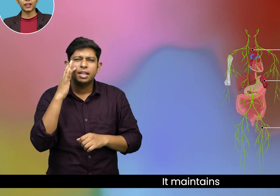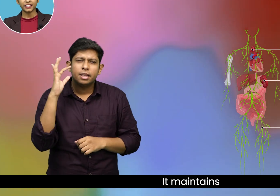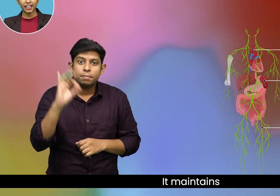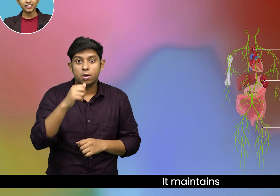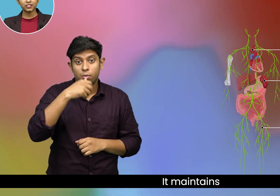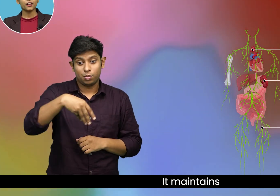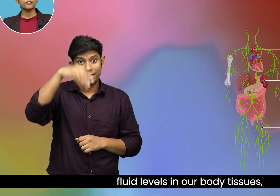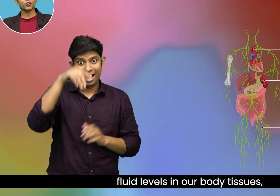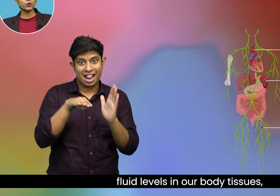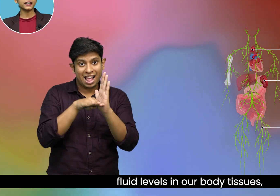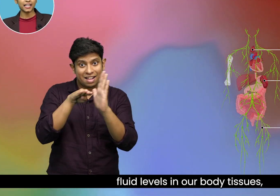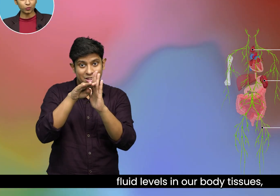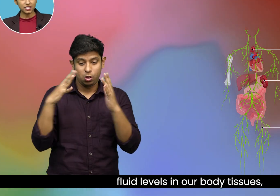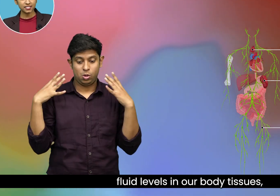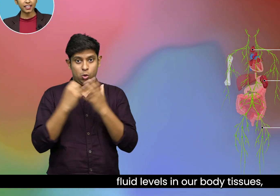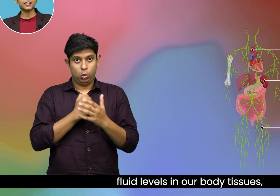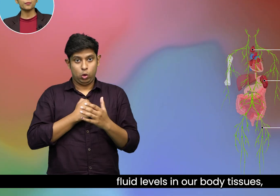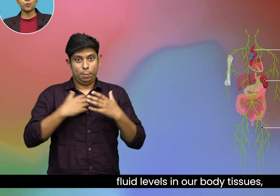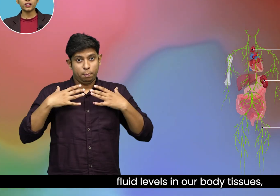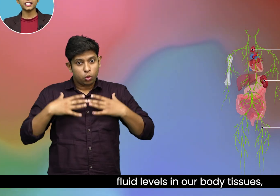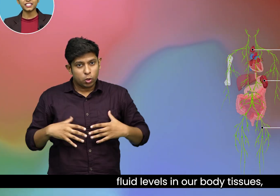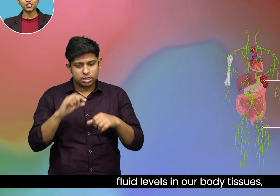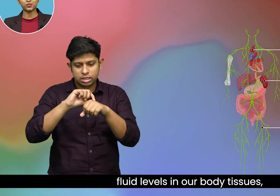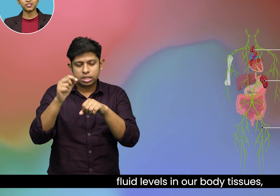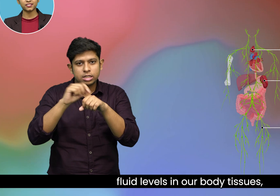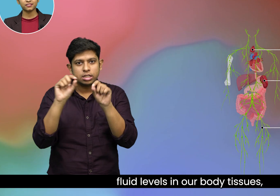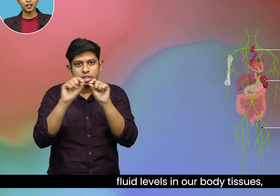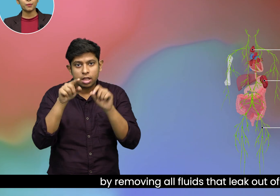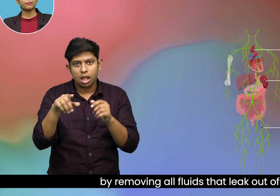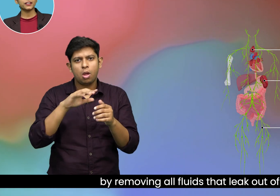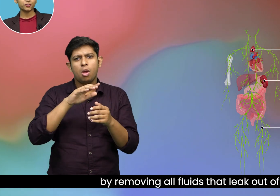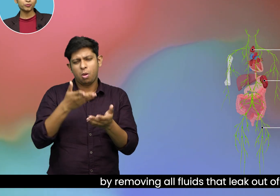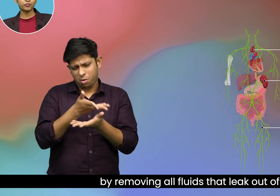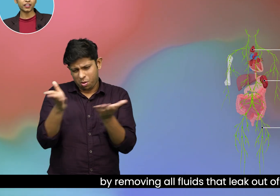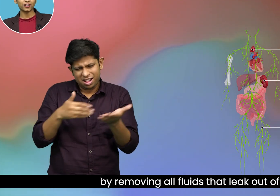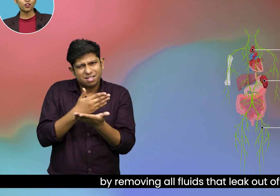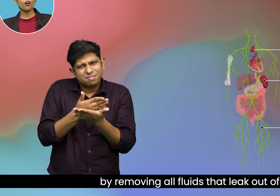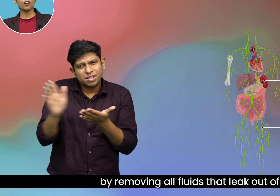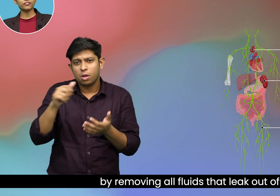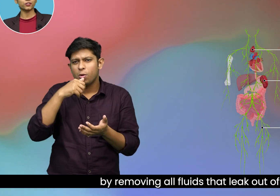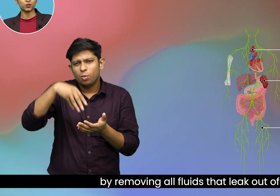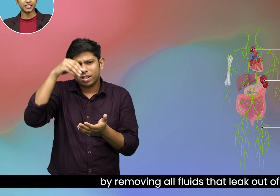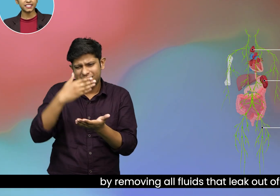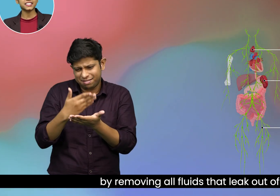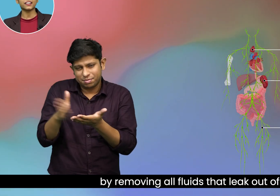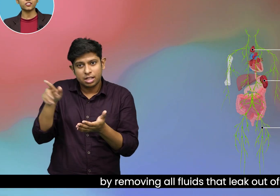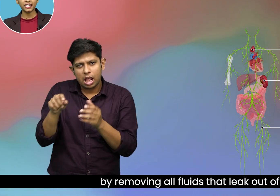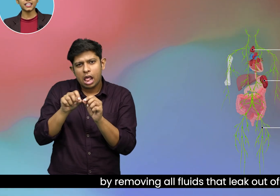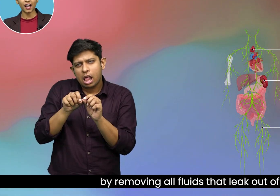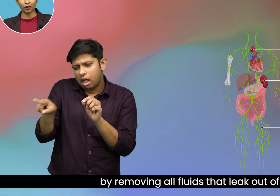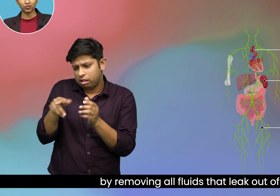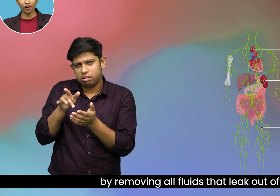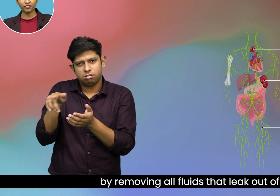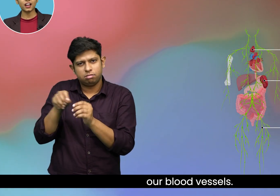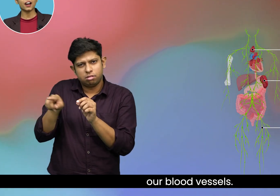It maintains fluid levels in our body tissues by removing all fluids that